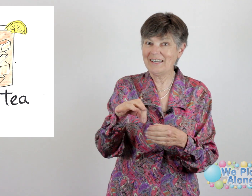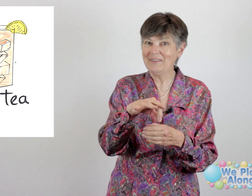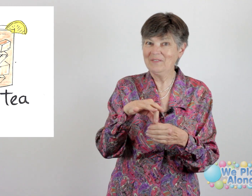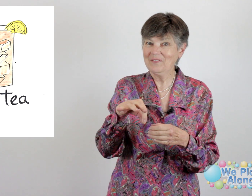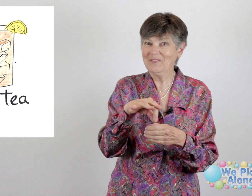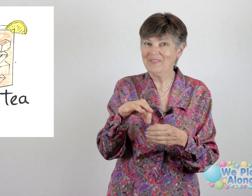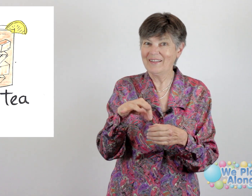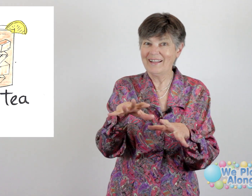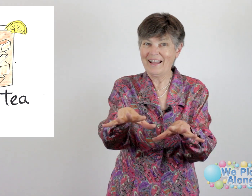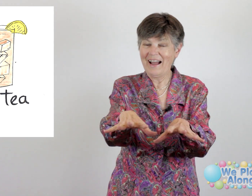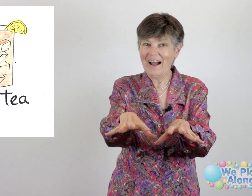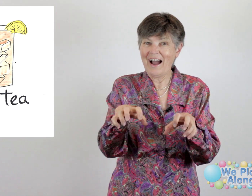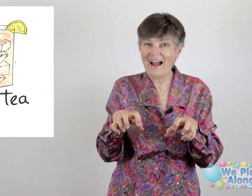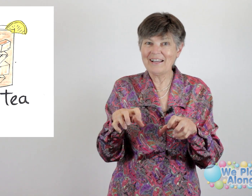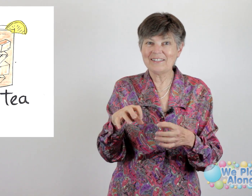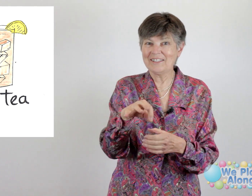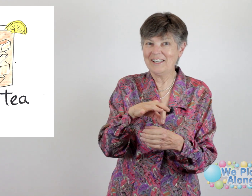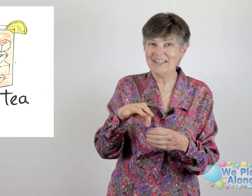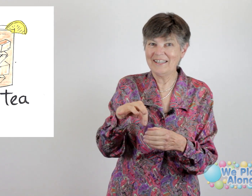tea. Iced tea.